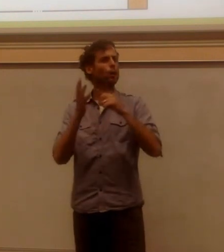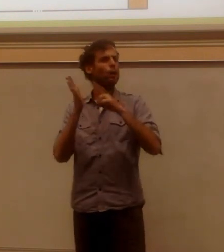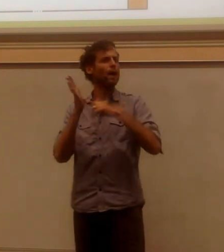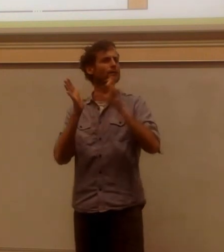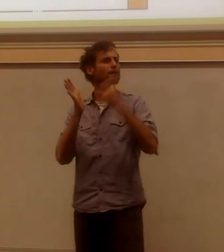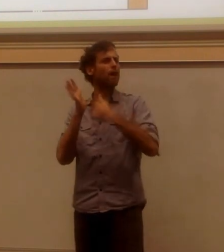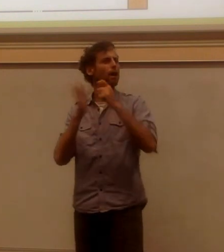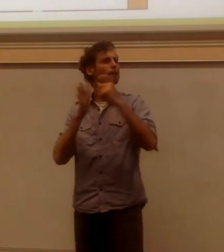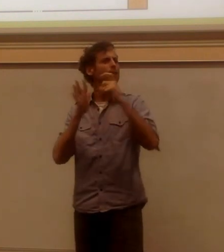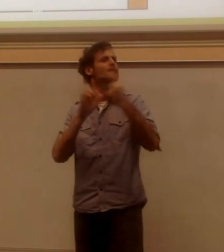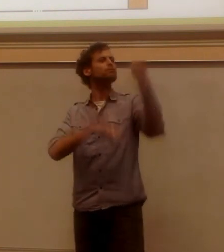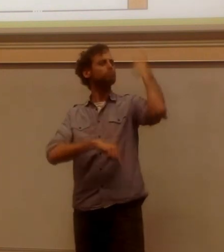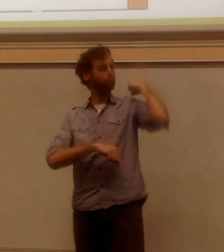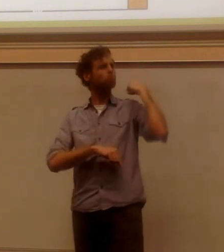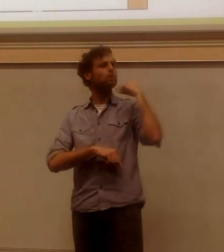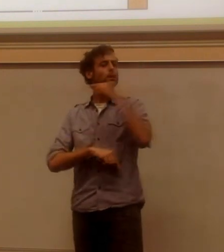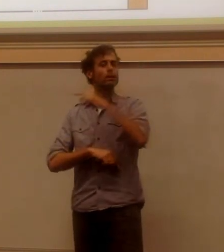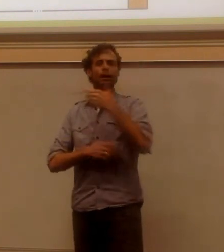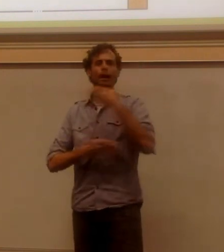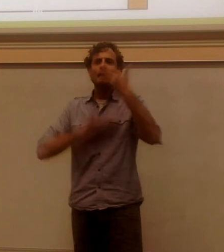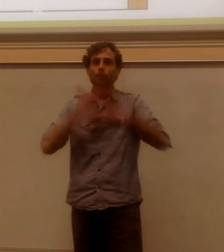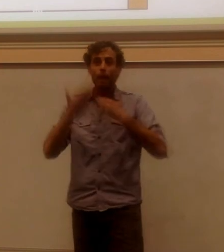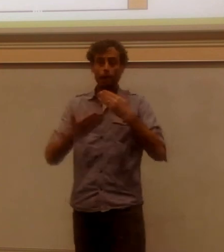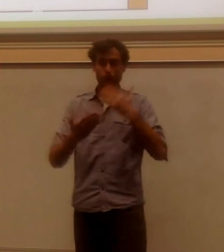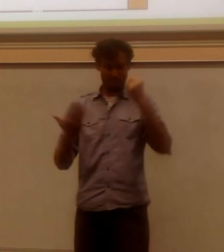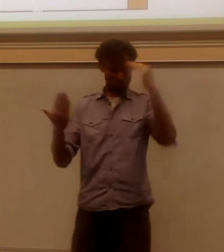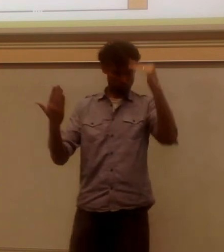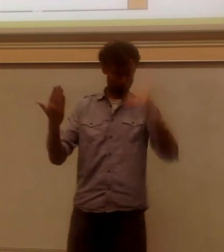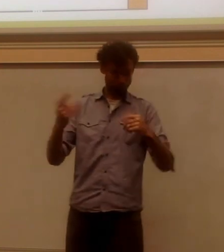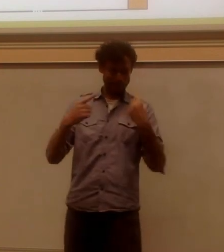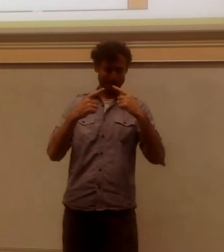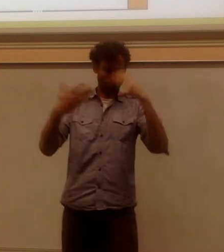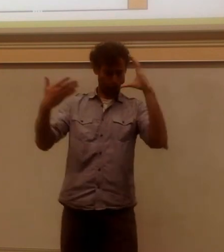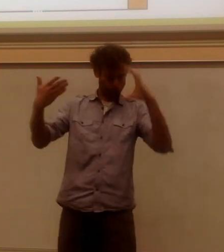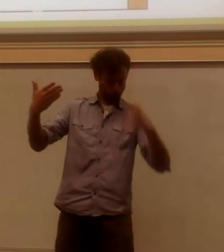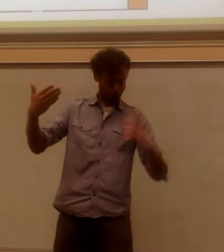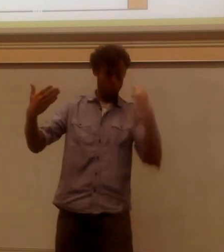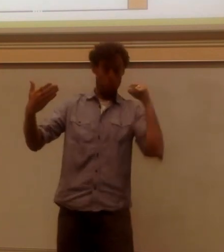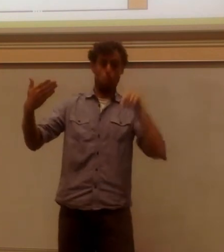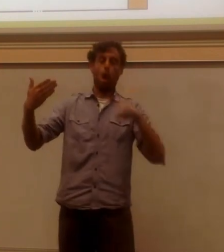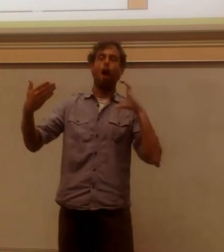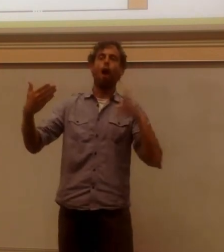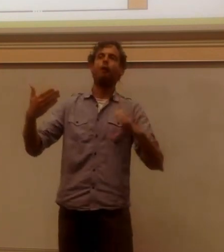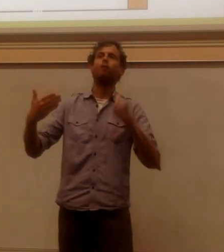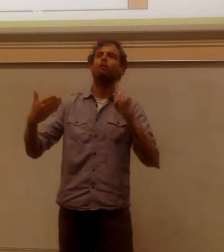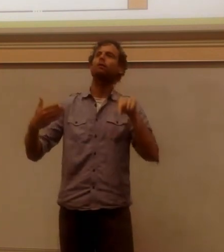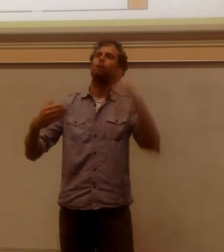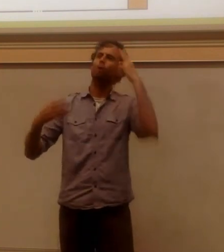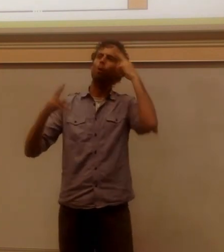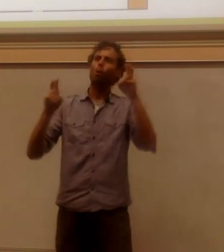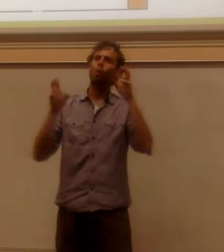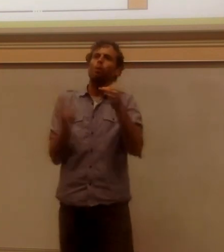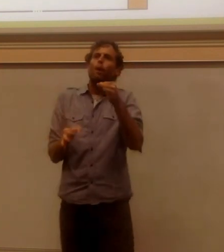came and presented an Insign lecture on the CRPD a couple of years ago, and he talked through various articles contained